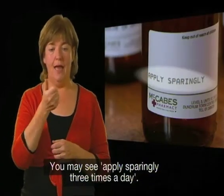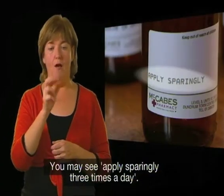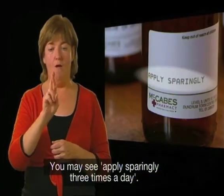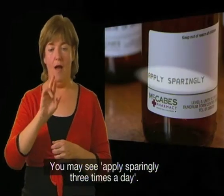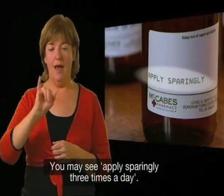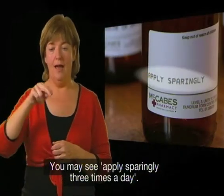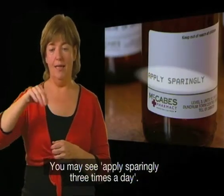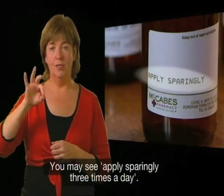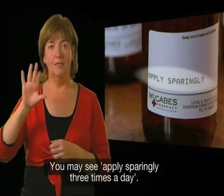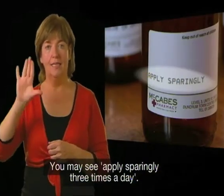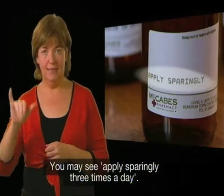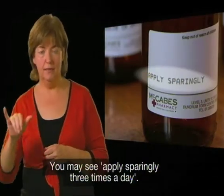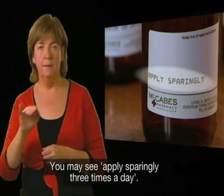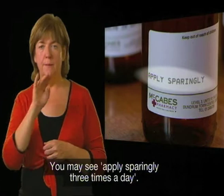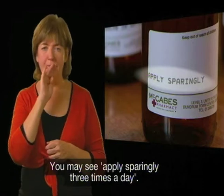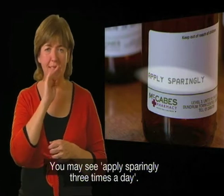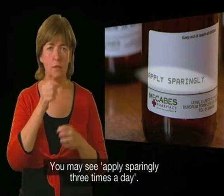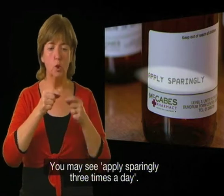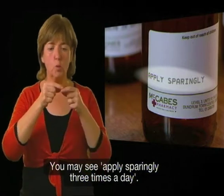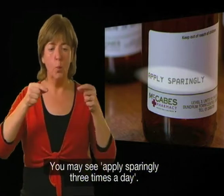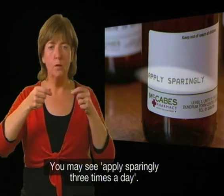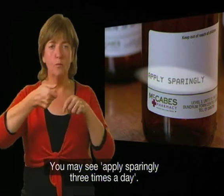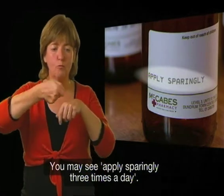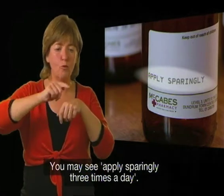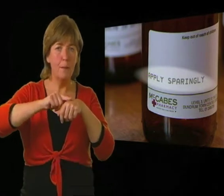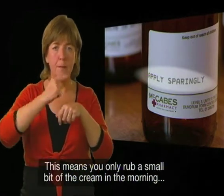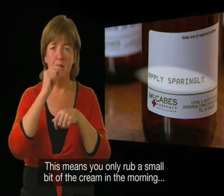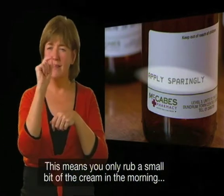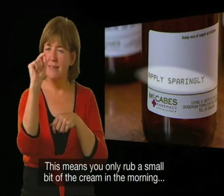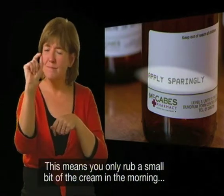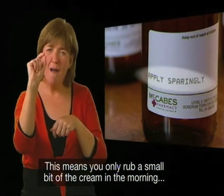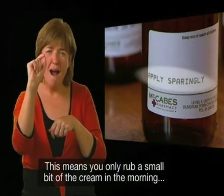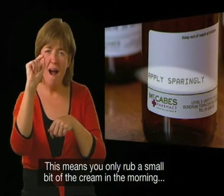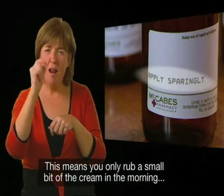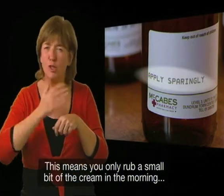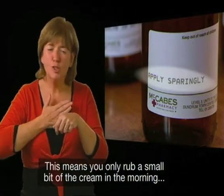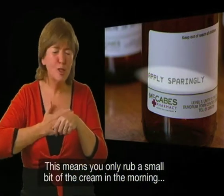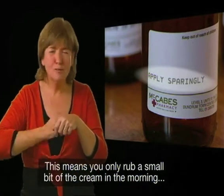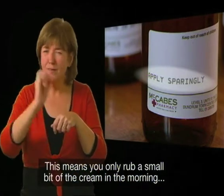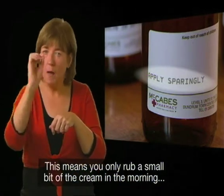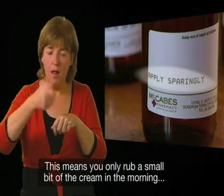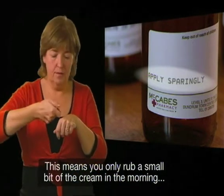You may see apply sparingly 3 times a day. This means you only rub a small bit of the cream in the